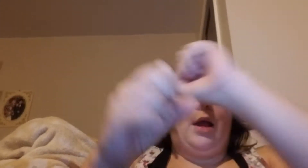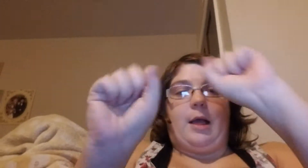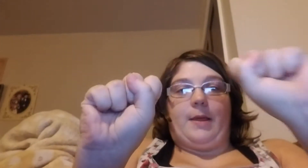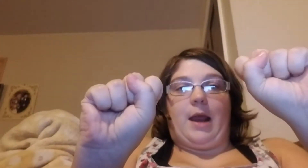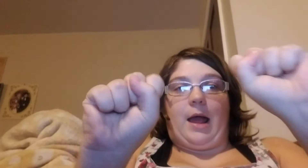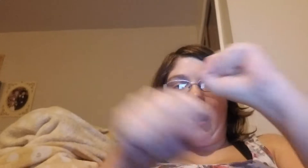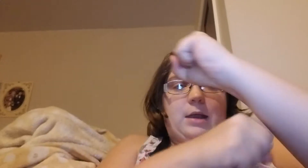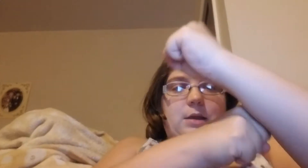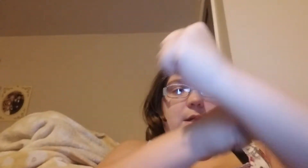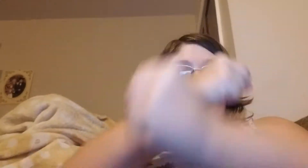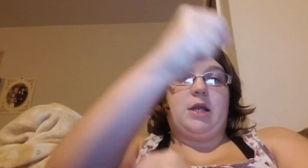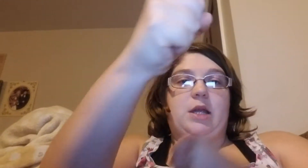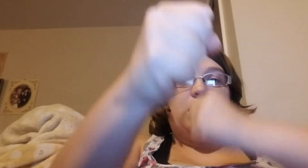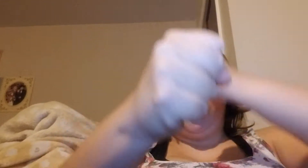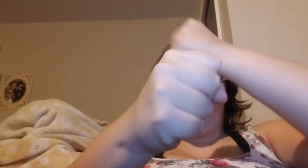and then S, year.